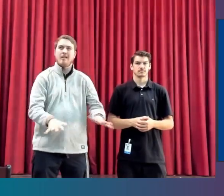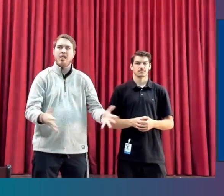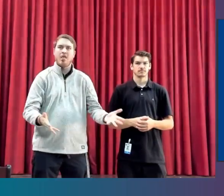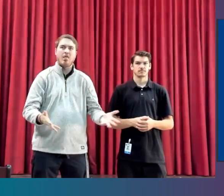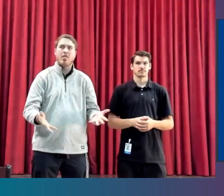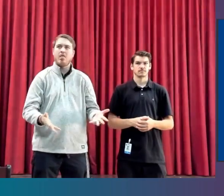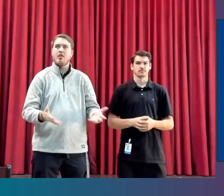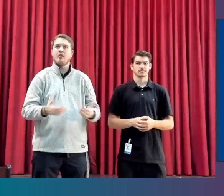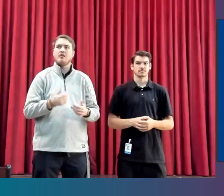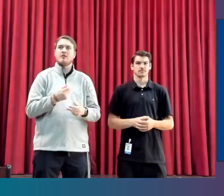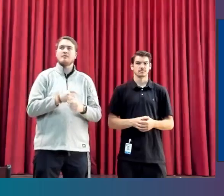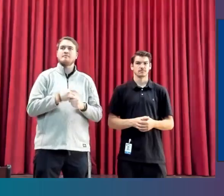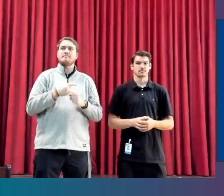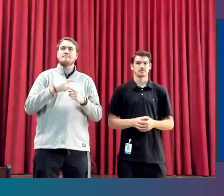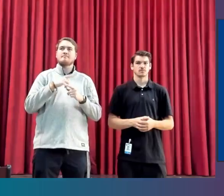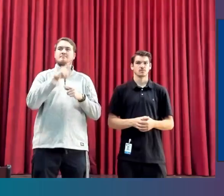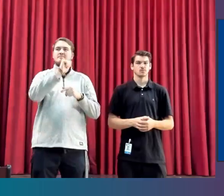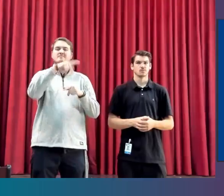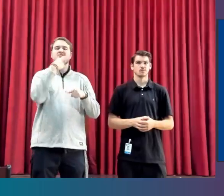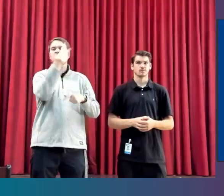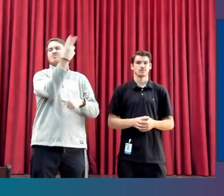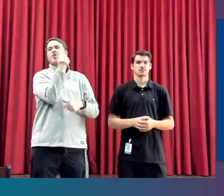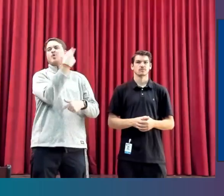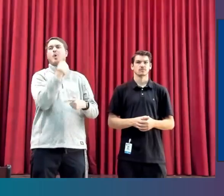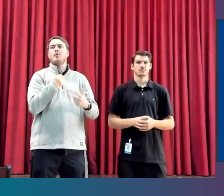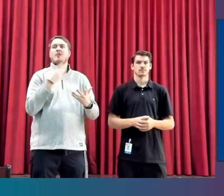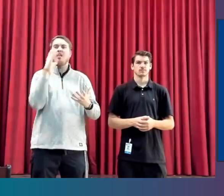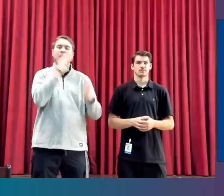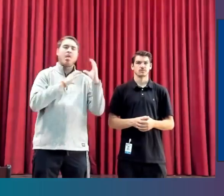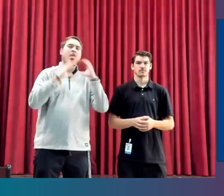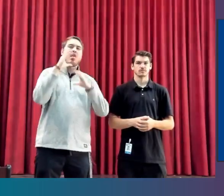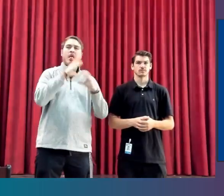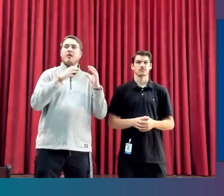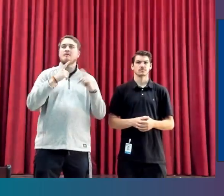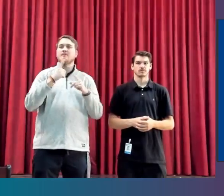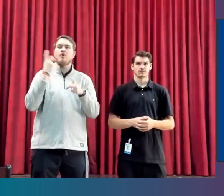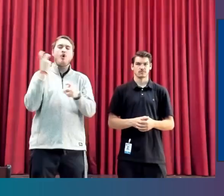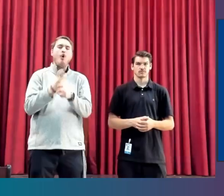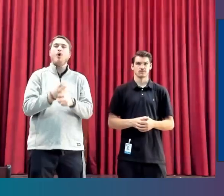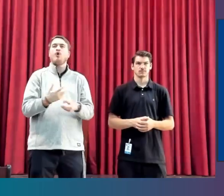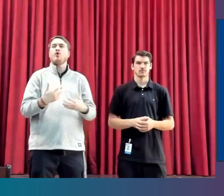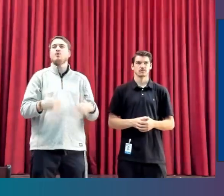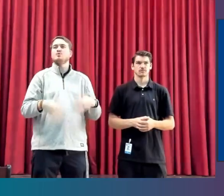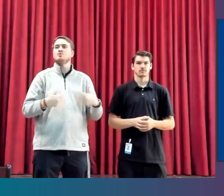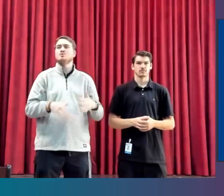so we can't have them living in another space. But they keep telling us over and over again that we